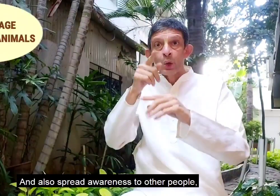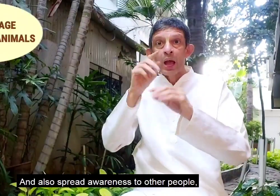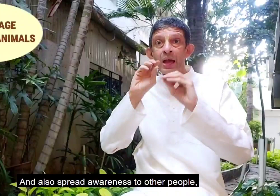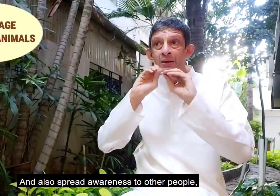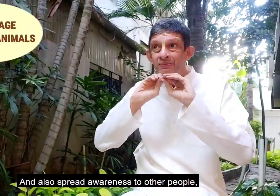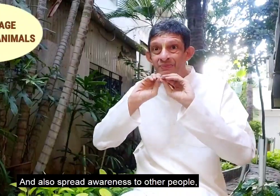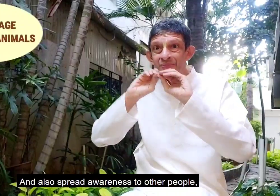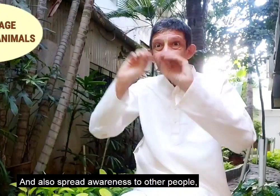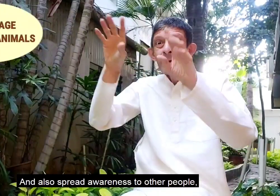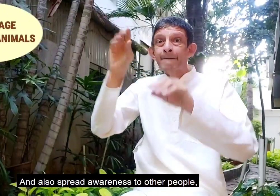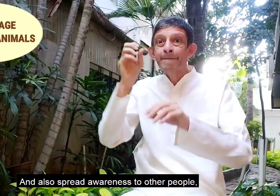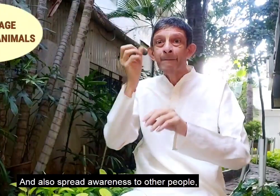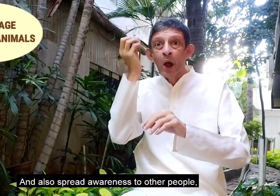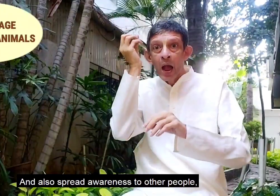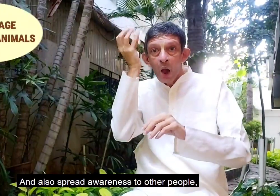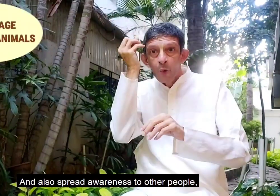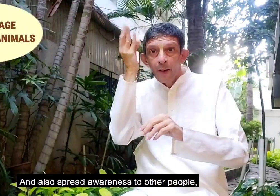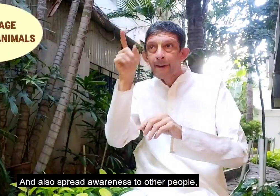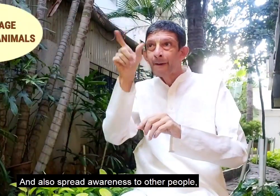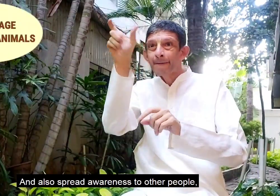And also spread awareness to other people.